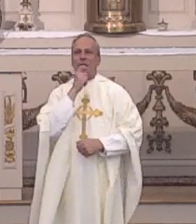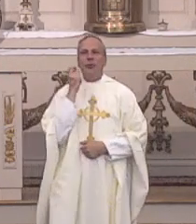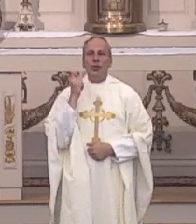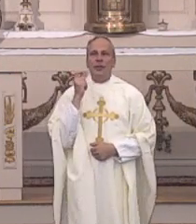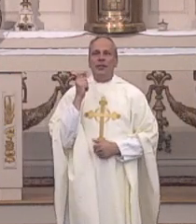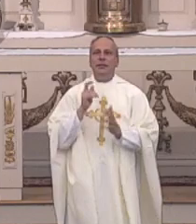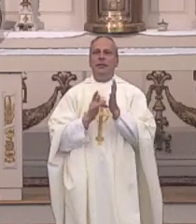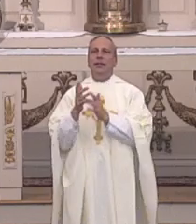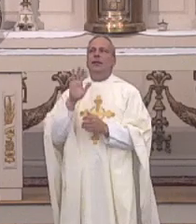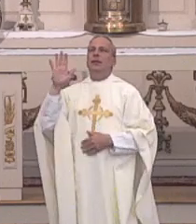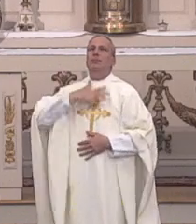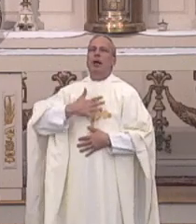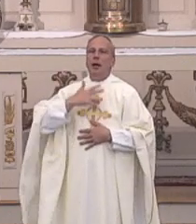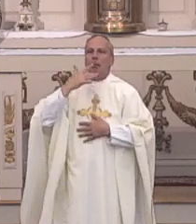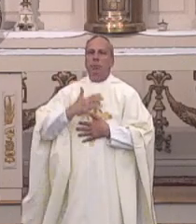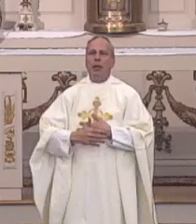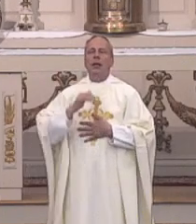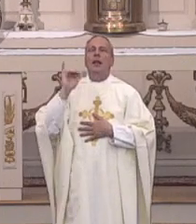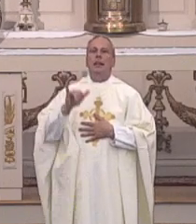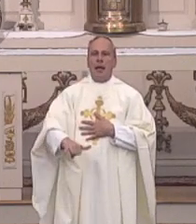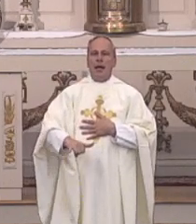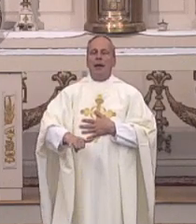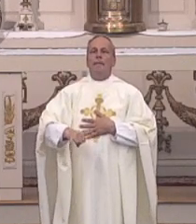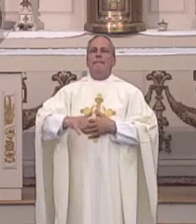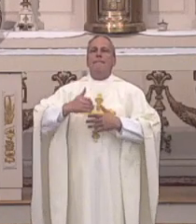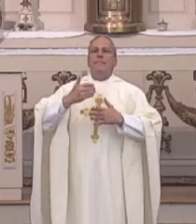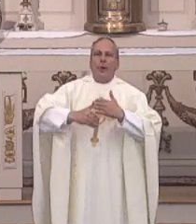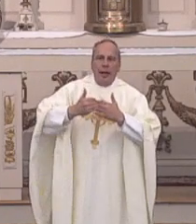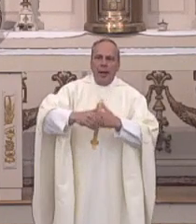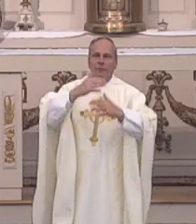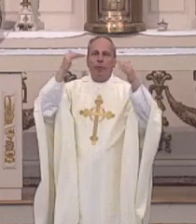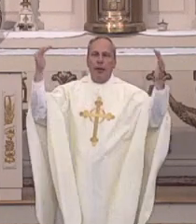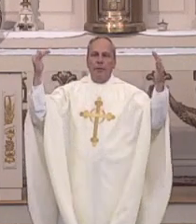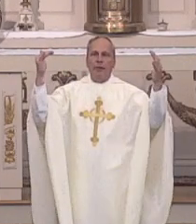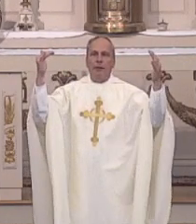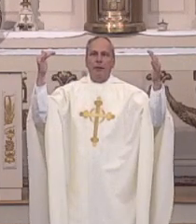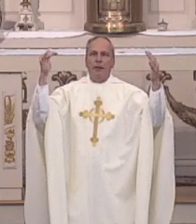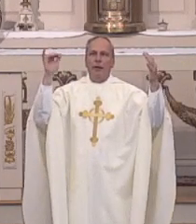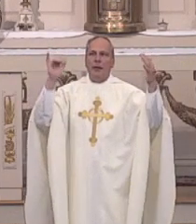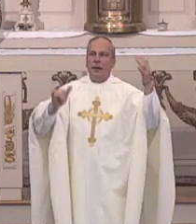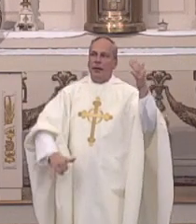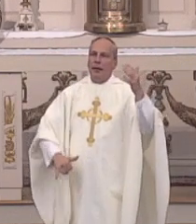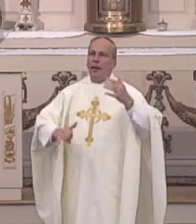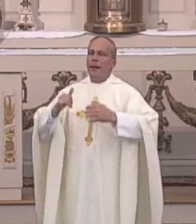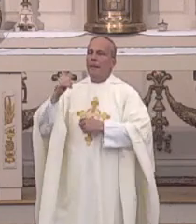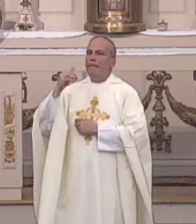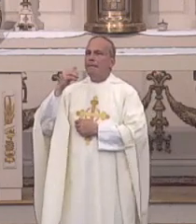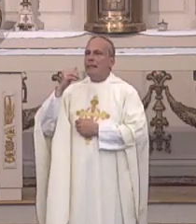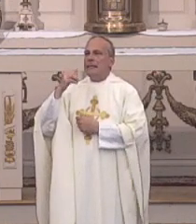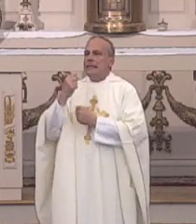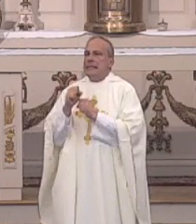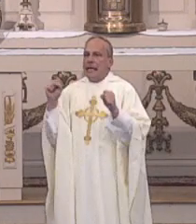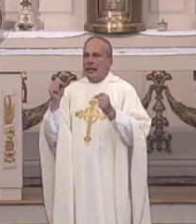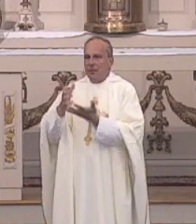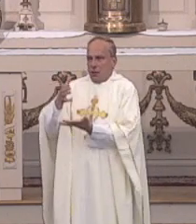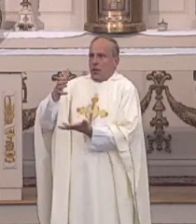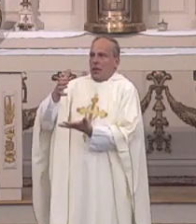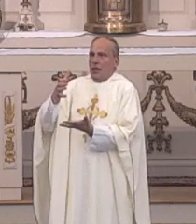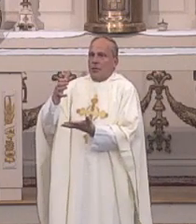back, to find that mystery, to understand, to see, oh, it is the body and blood of Christ. It is bread from